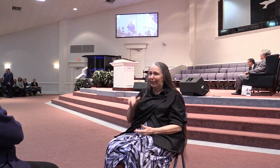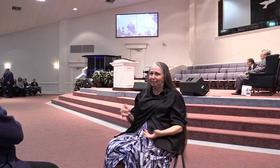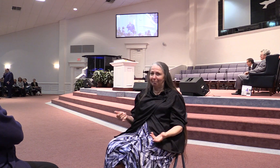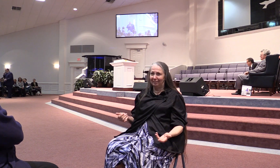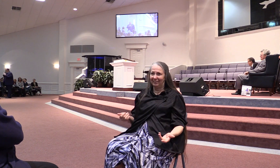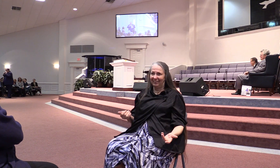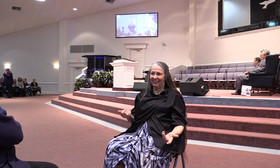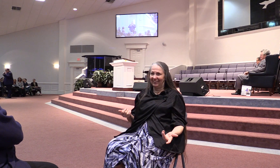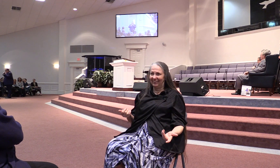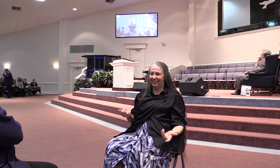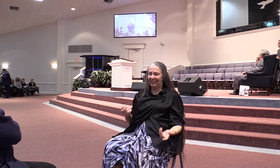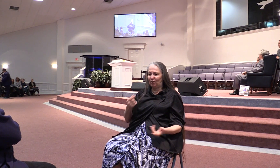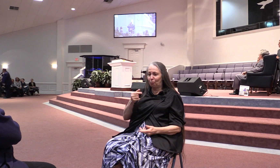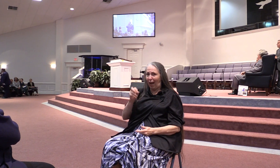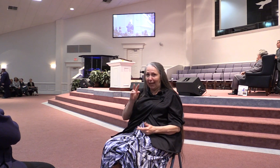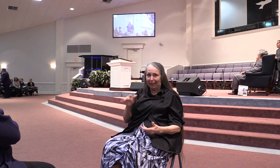I'm sorry?